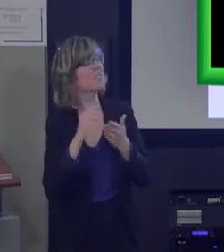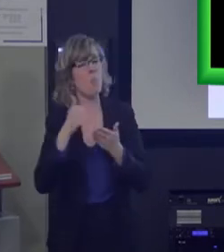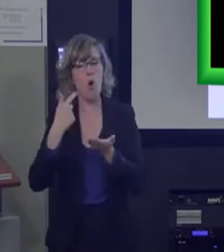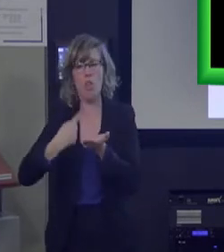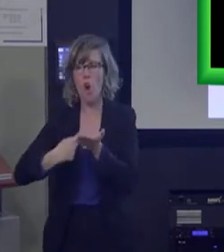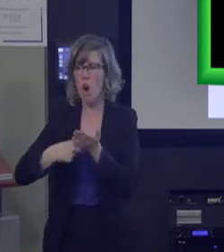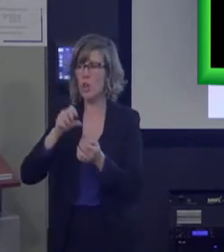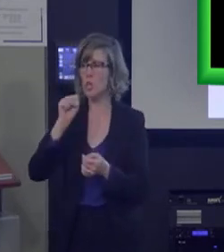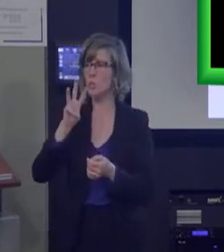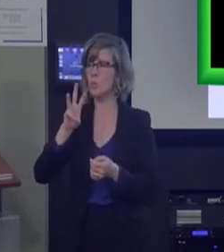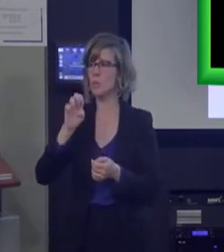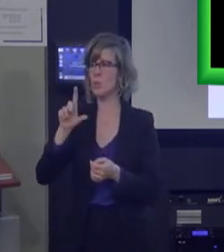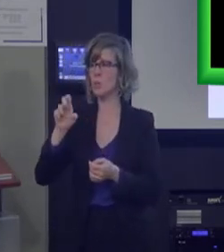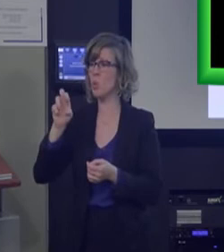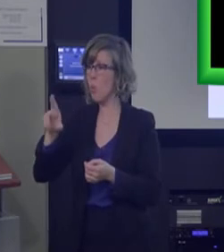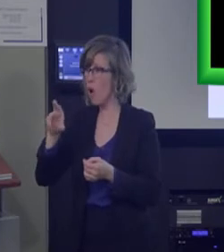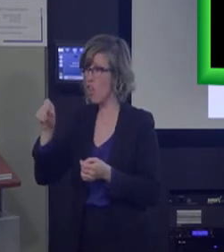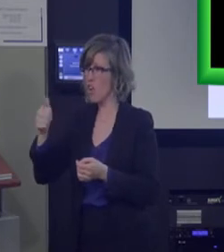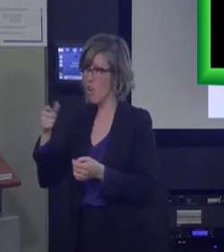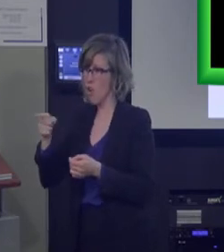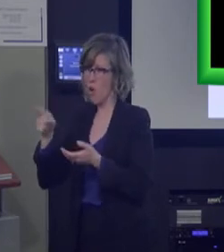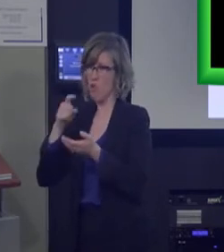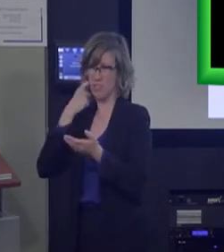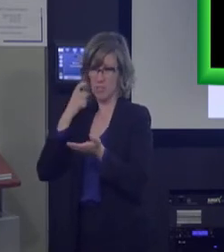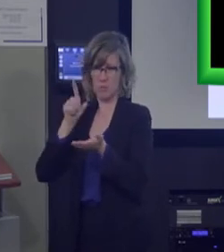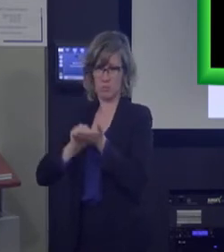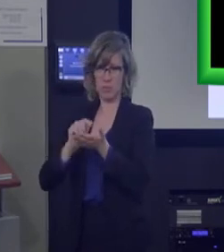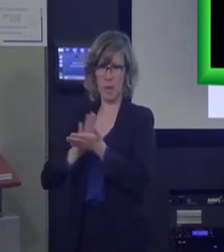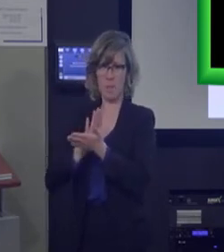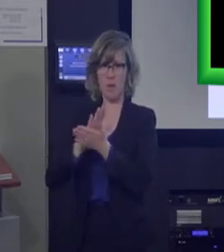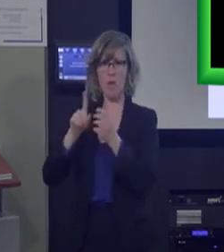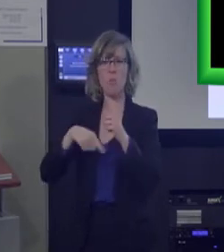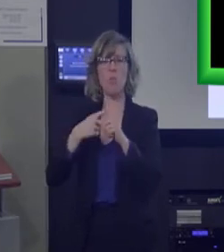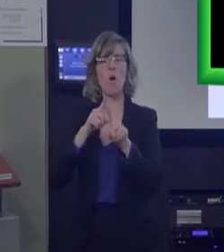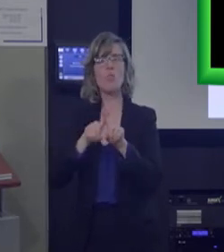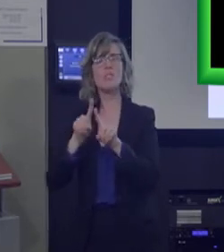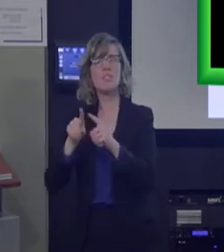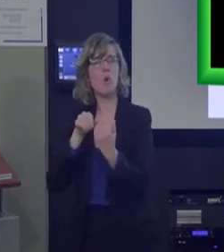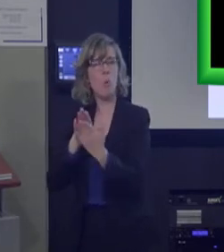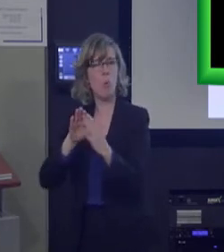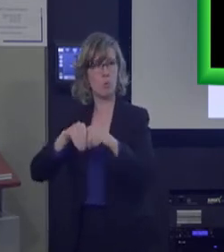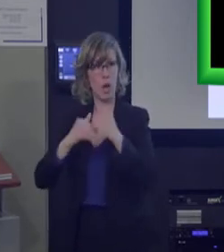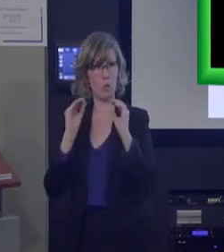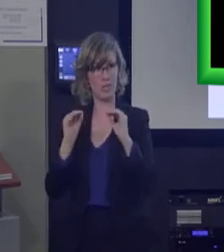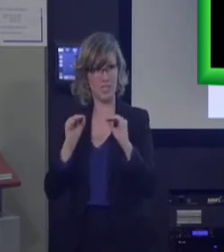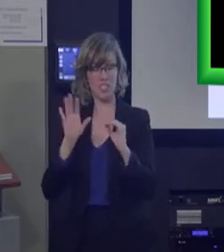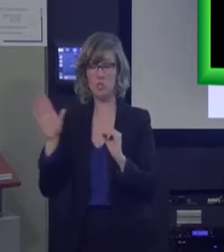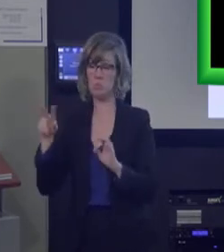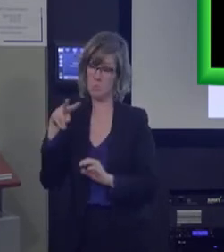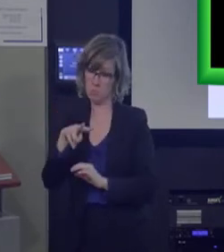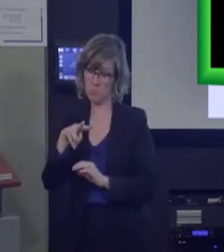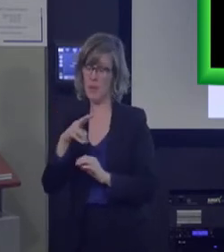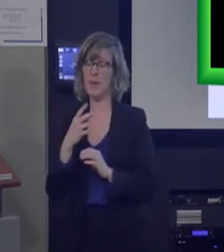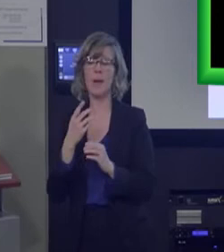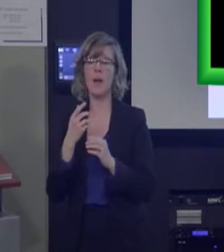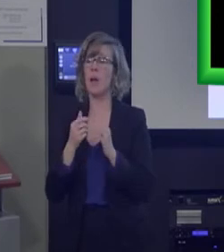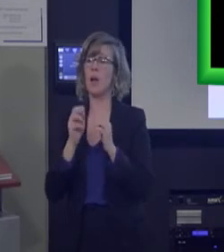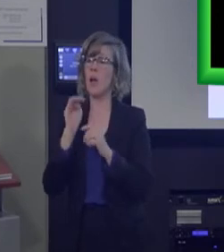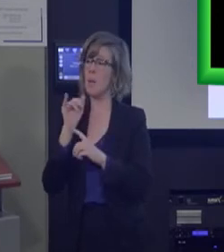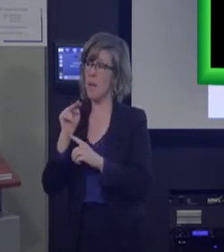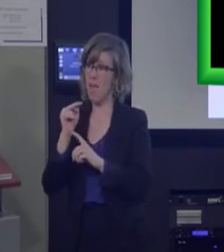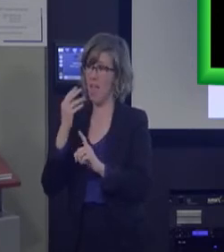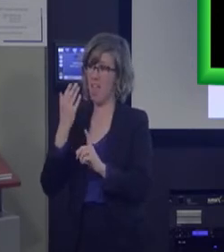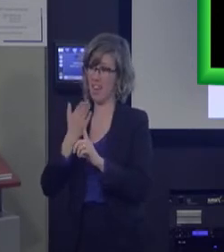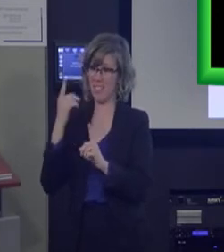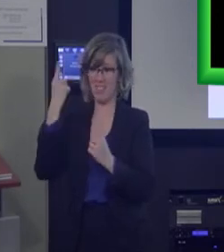paper about lots of different approaches to instruction, and they view the primary constraint is what the cognitive